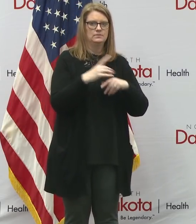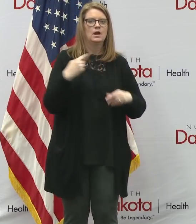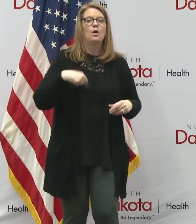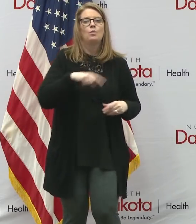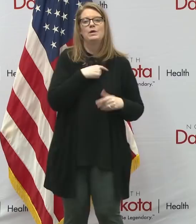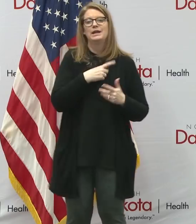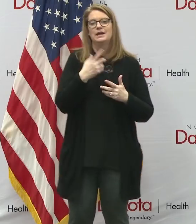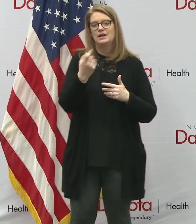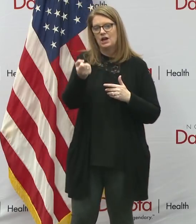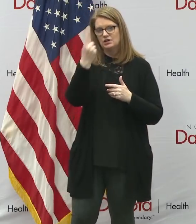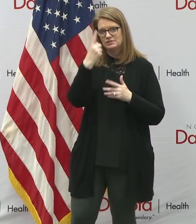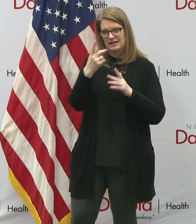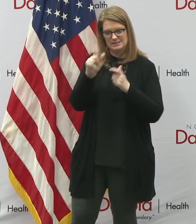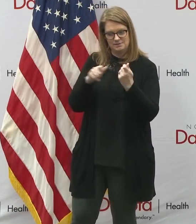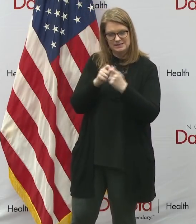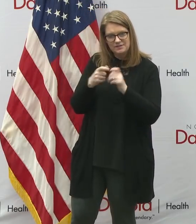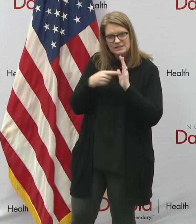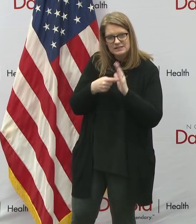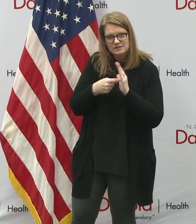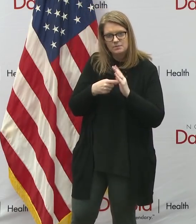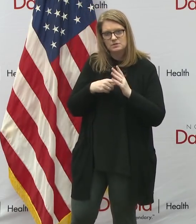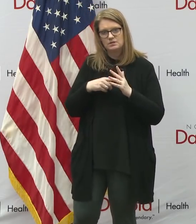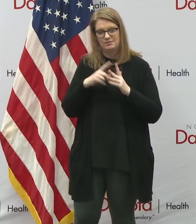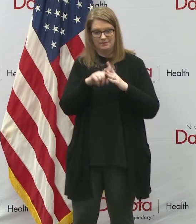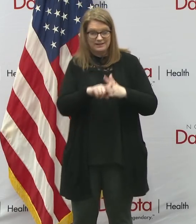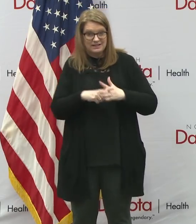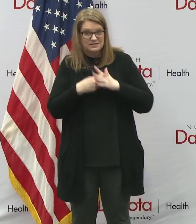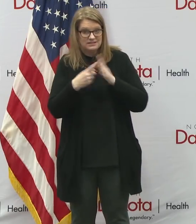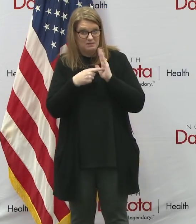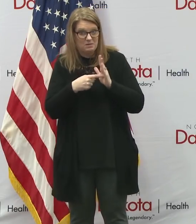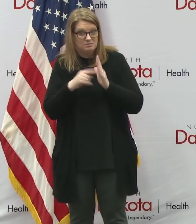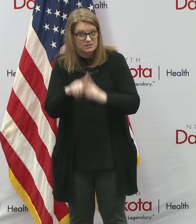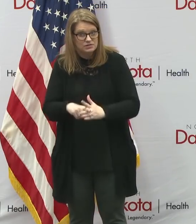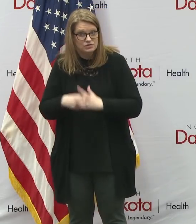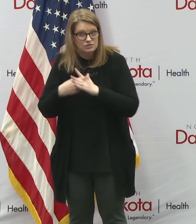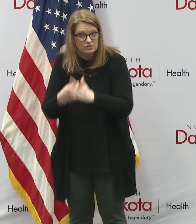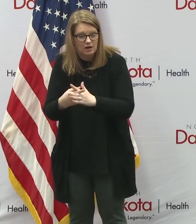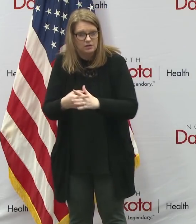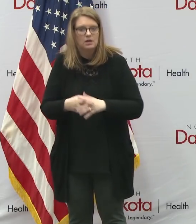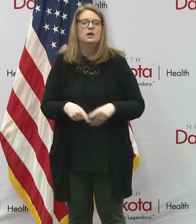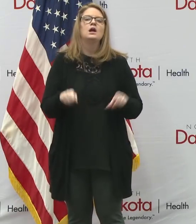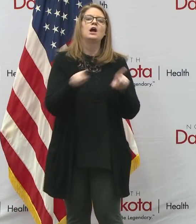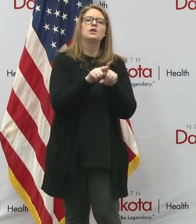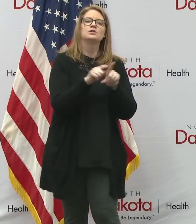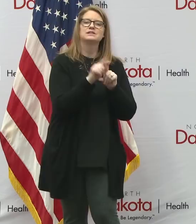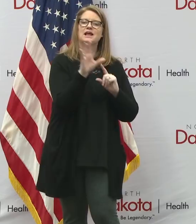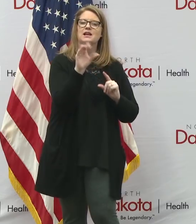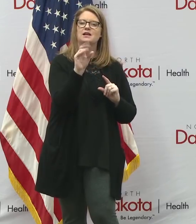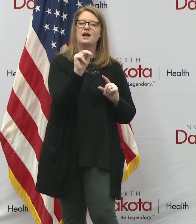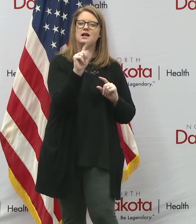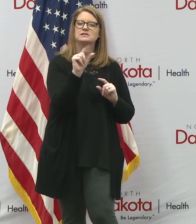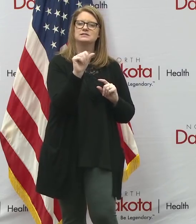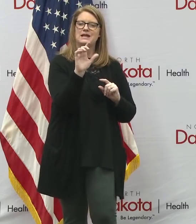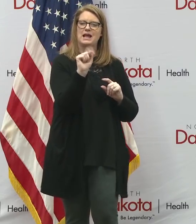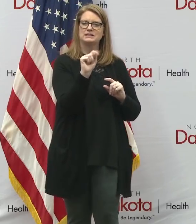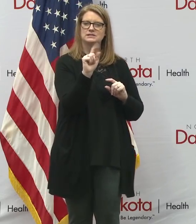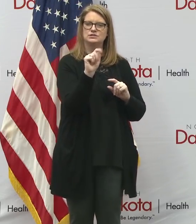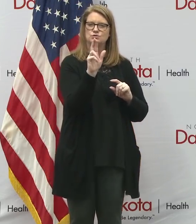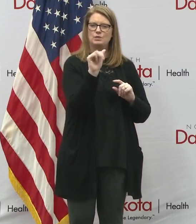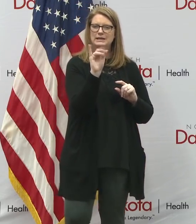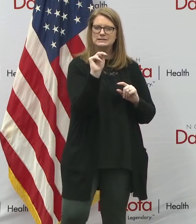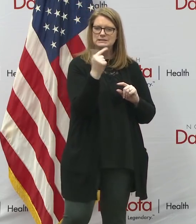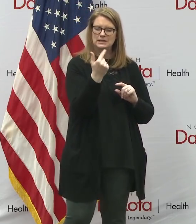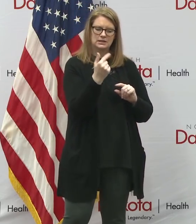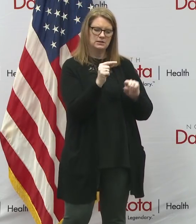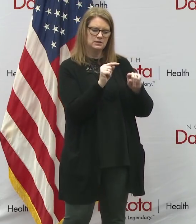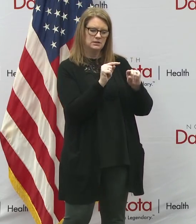specific symptoms and when they first begin. This will also help us with that contact tracing to identify who the